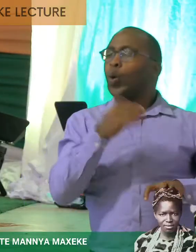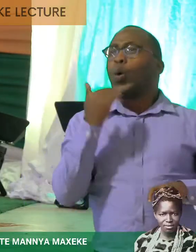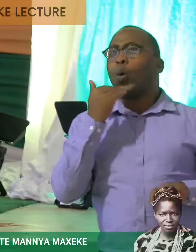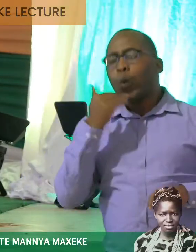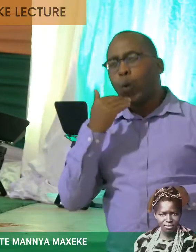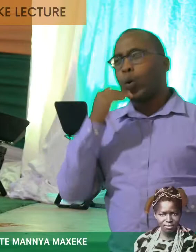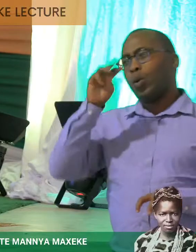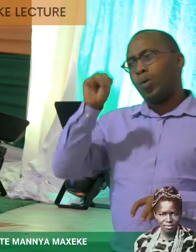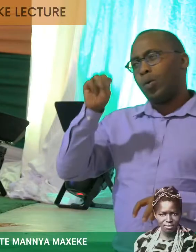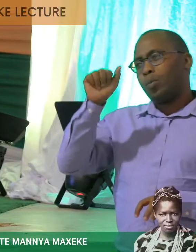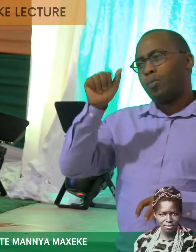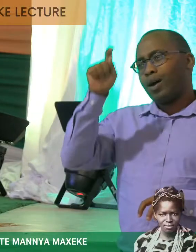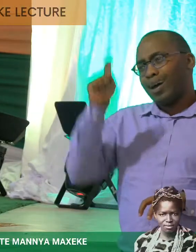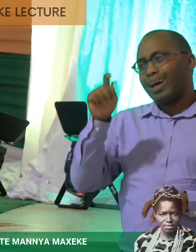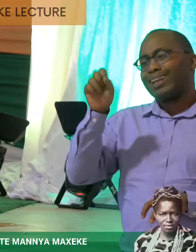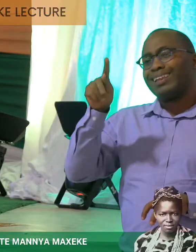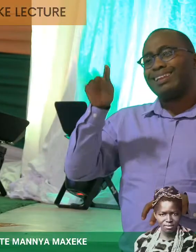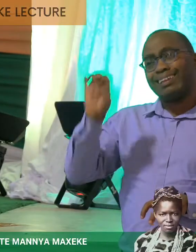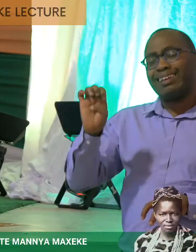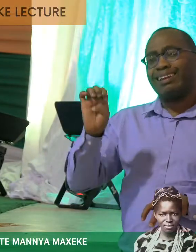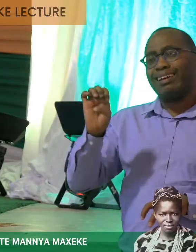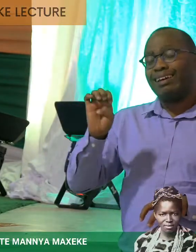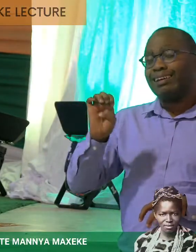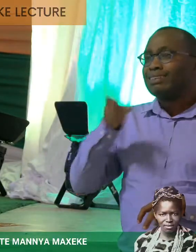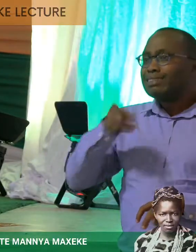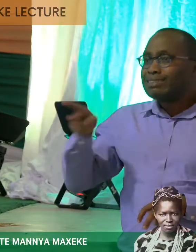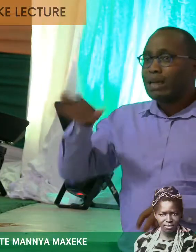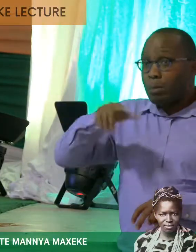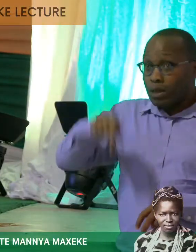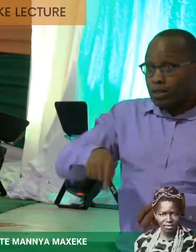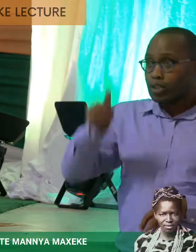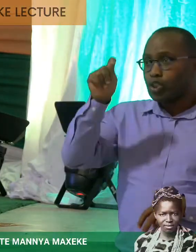here, Kutsolo, Kuqumbu,